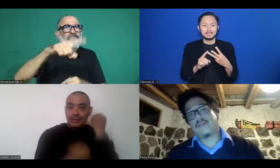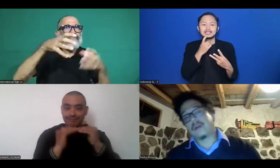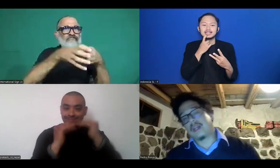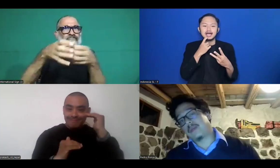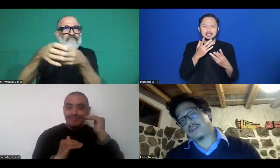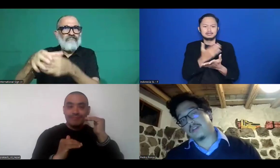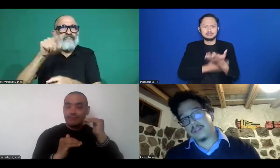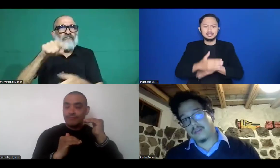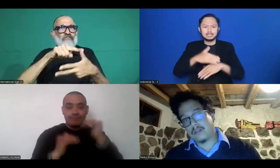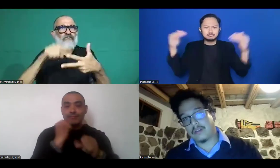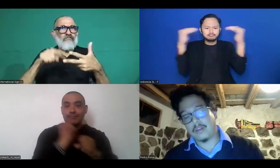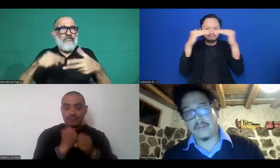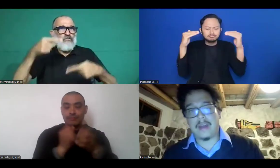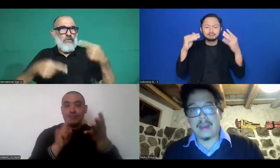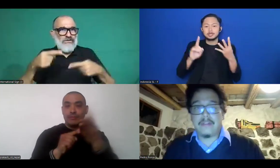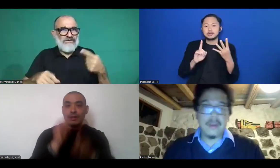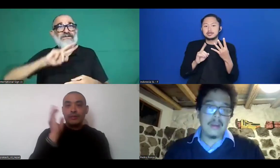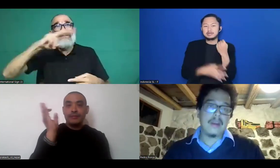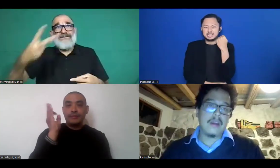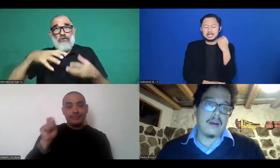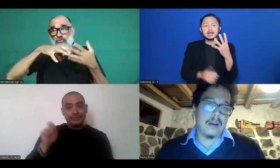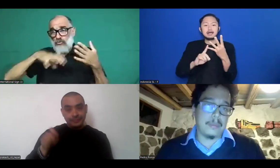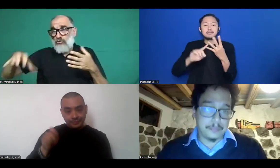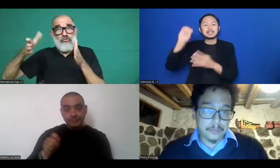number 4, climate justice; number 5,